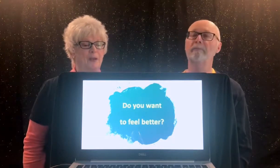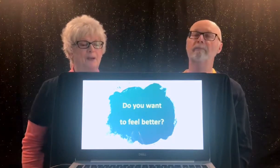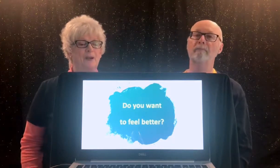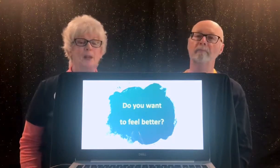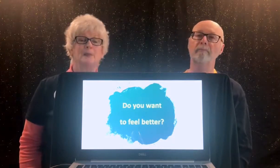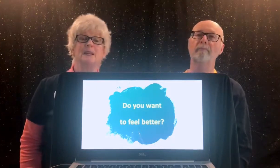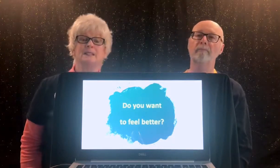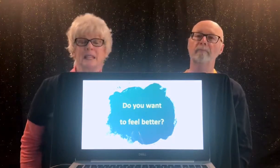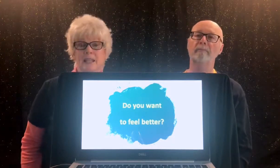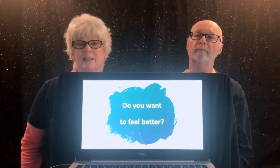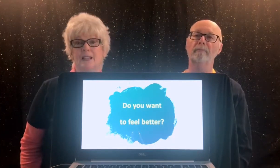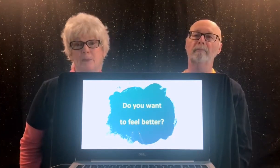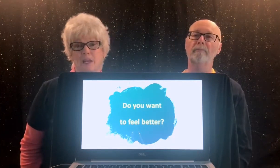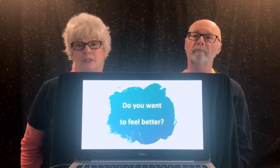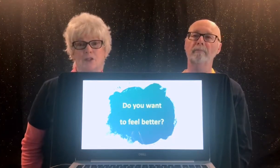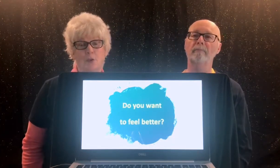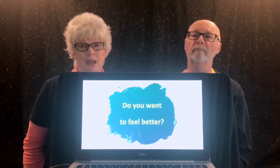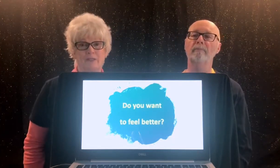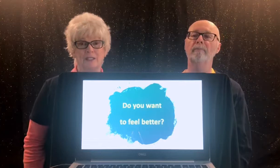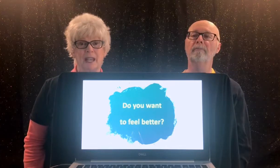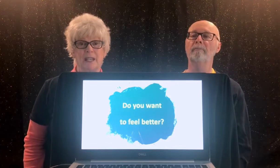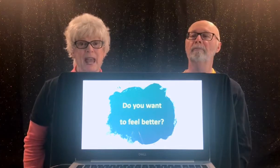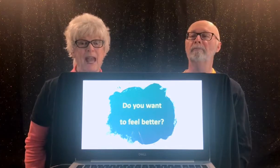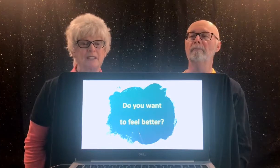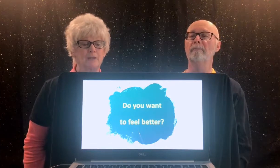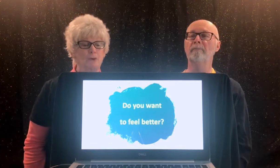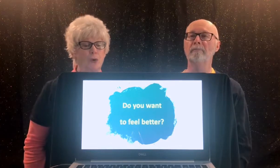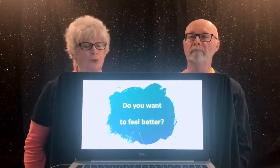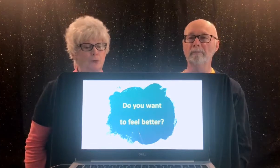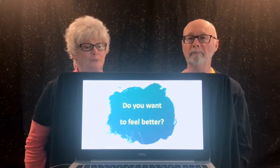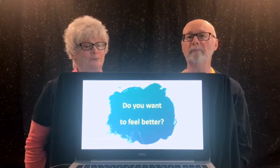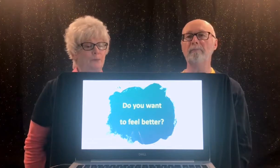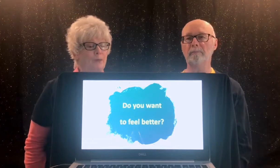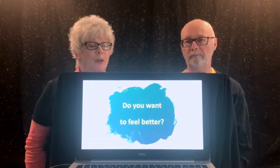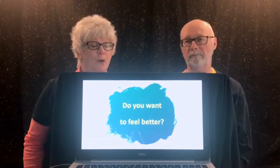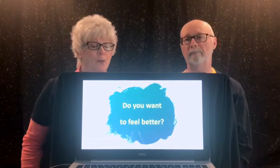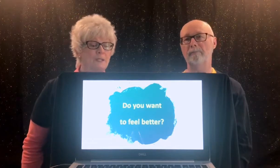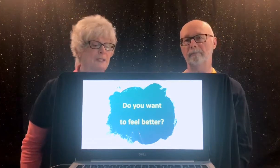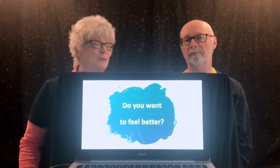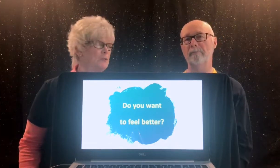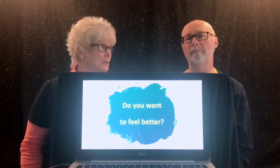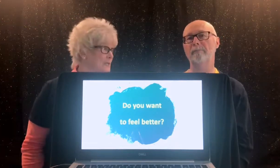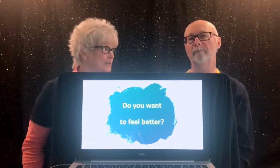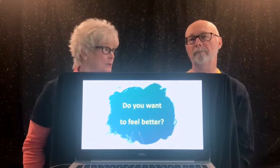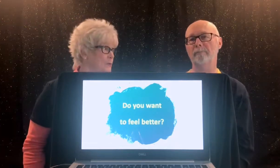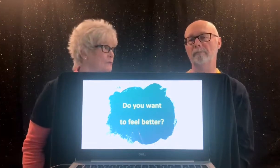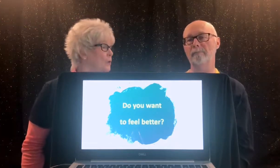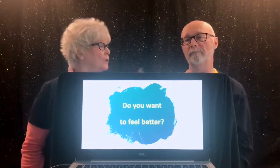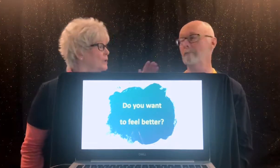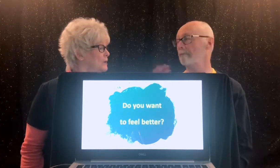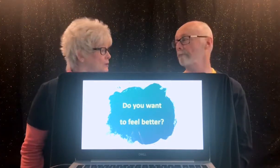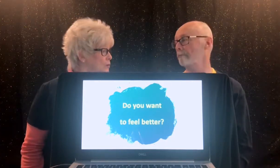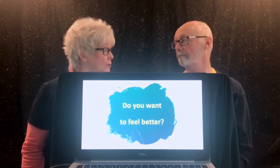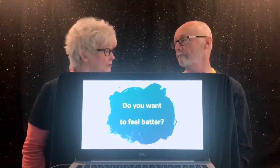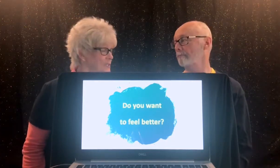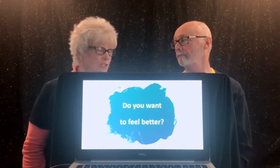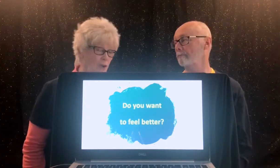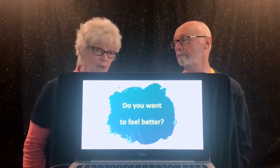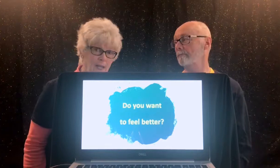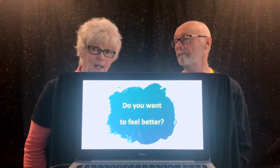better, because healing means you have to take an active role. Once I was ready to move forward, the two of us sought